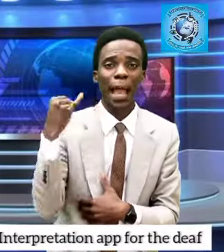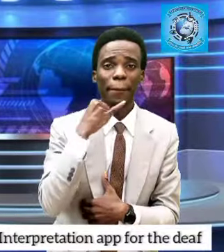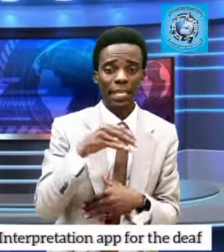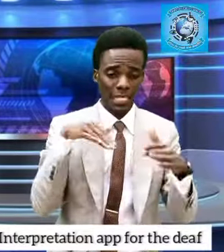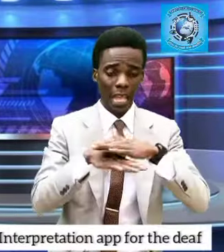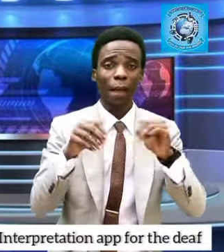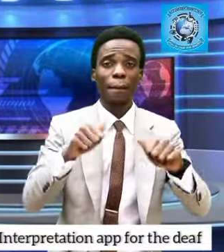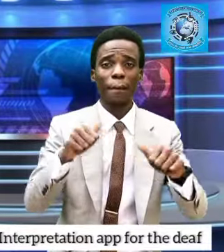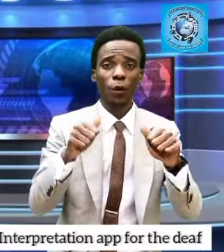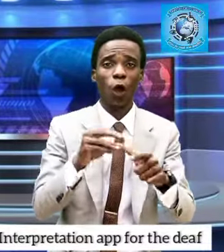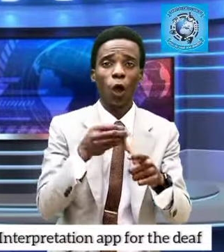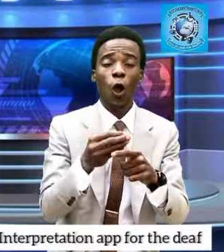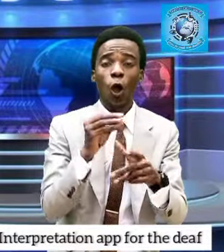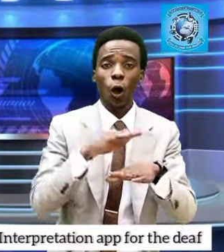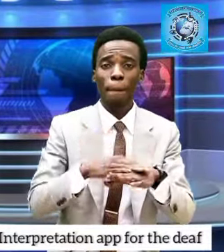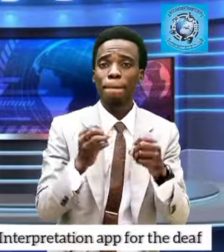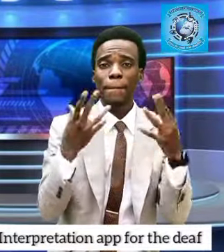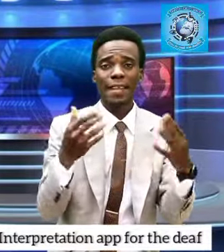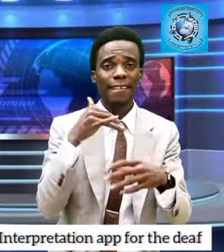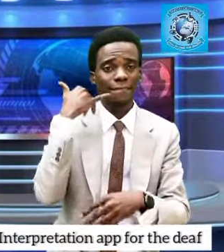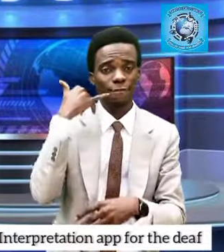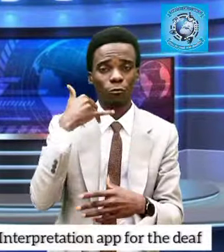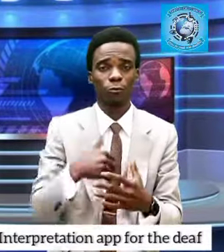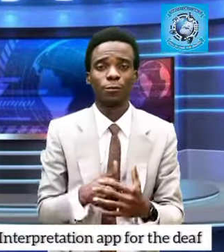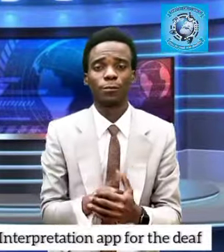accessible on many Android devices.